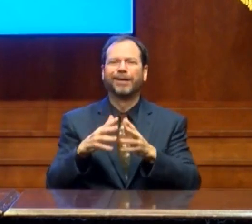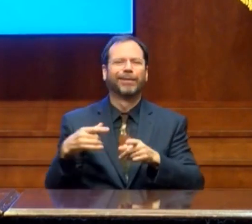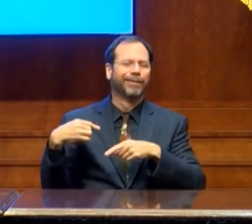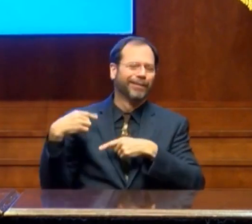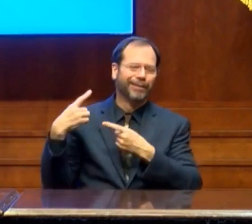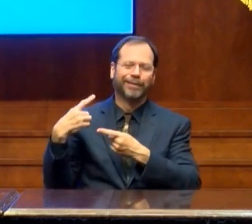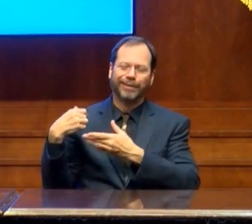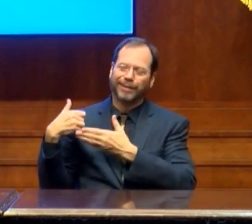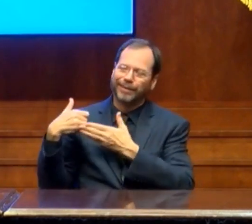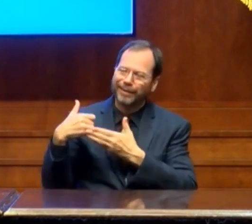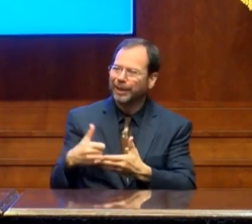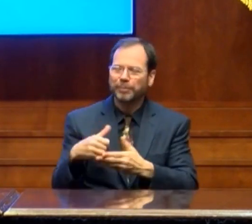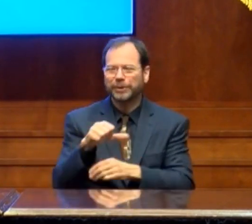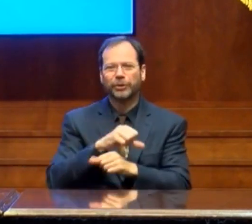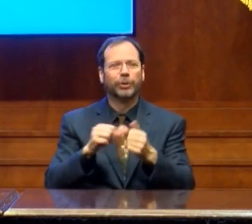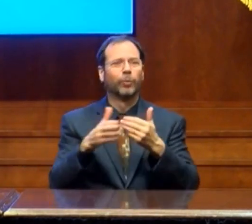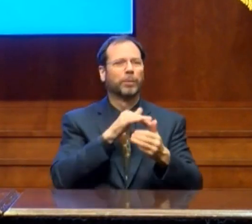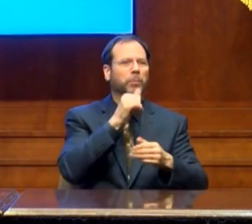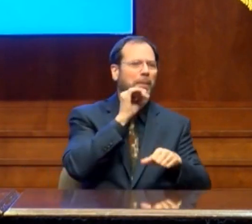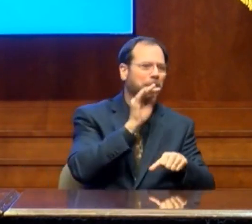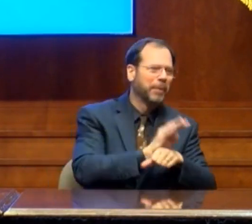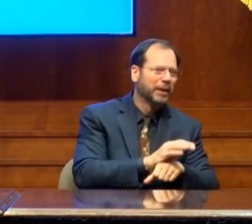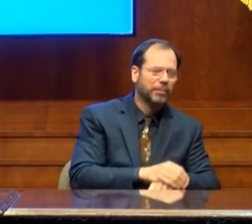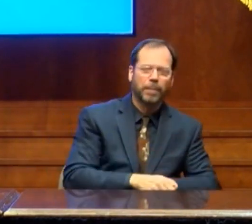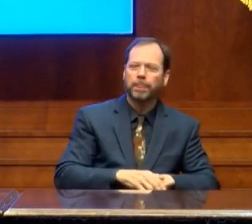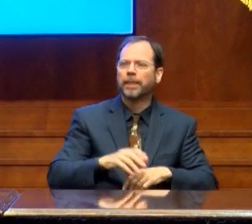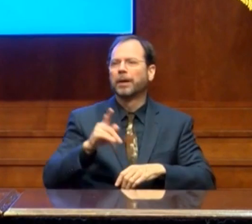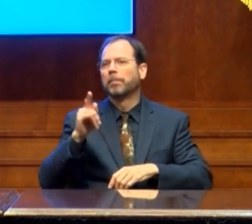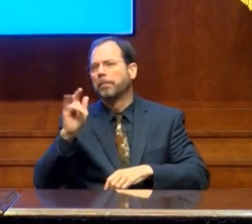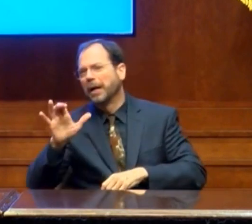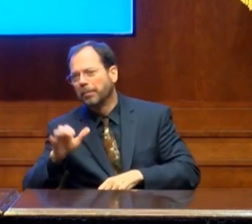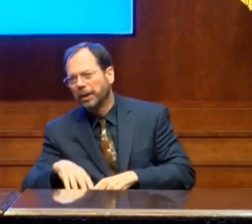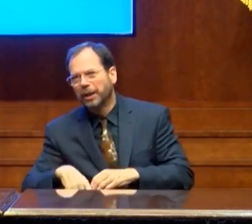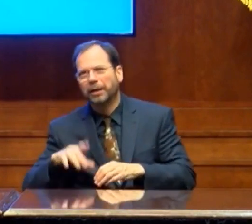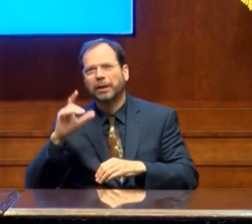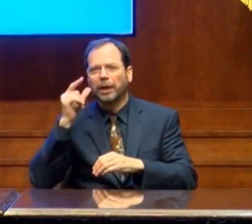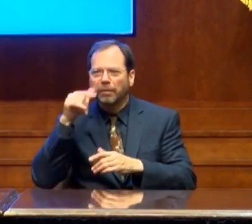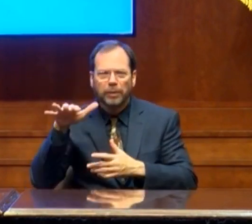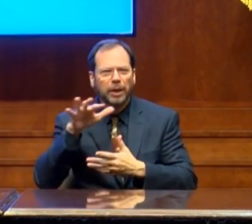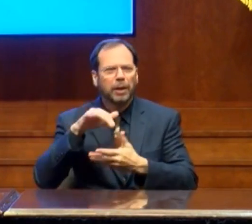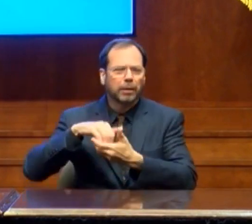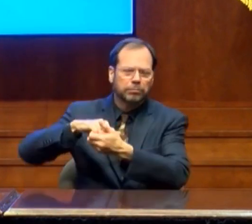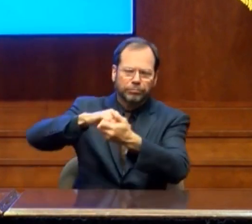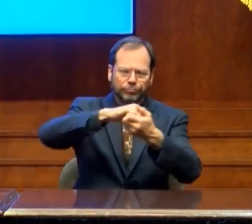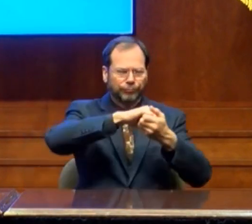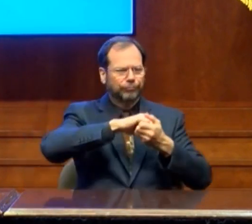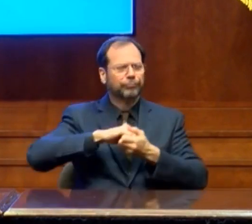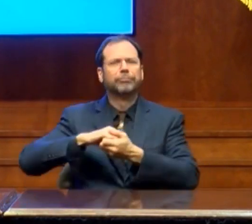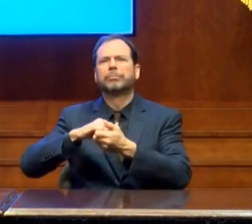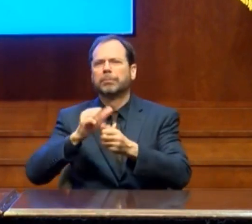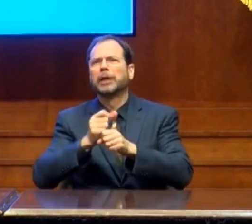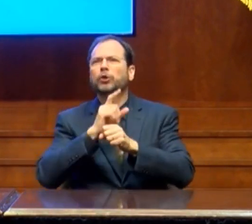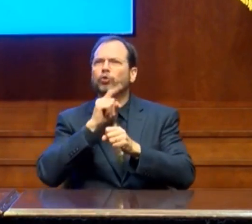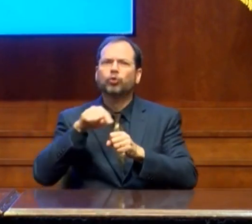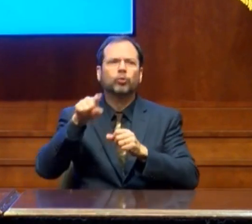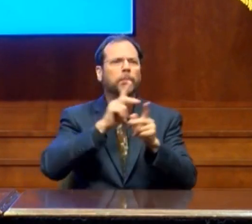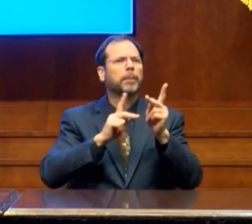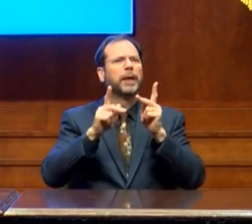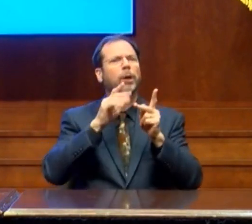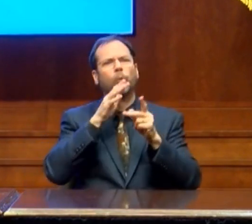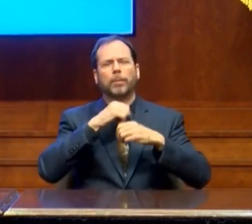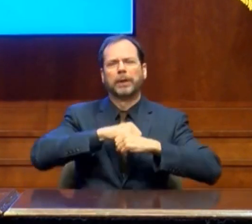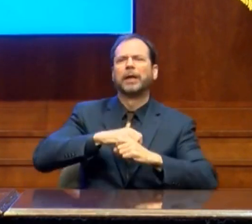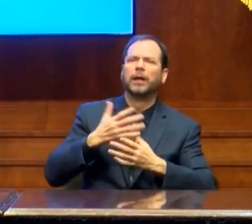done, coming together in response to this, whether it be the private sector or the public sector. We're working together to make sure that people will continue to be covered,